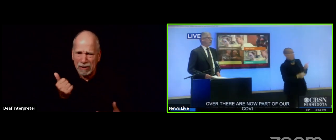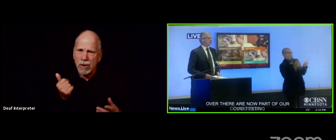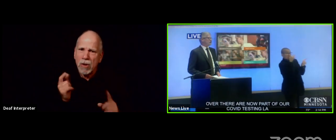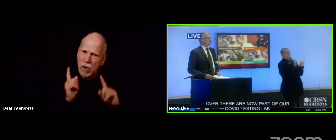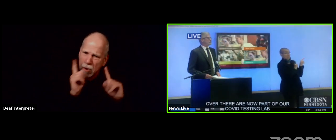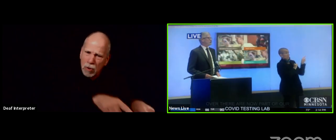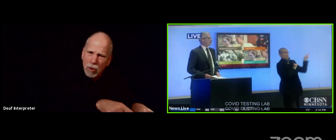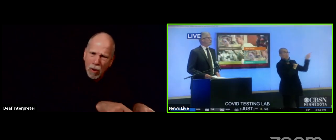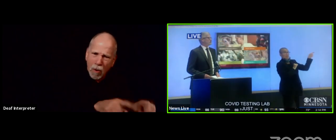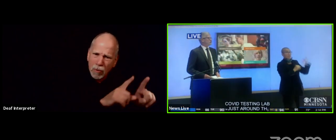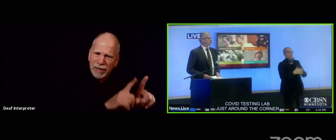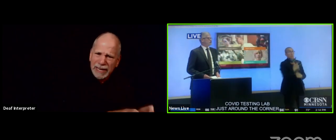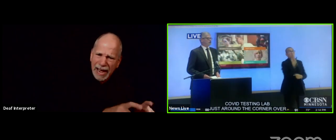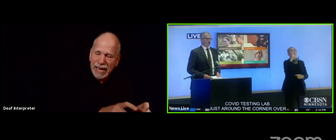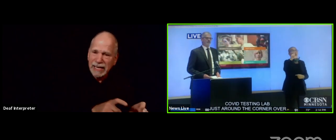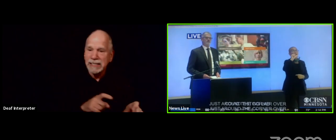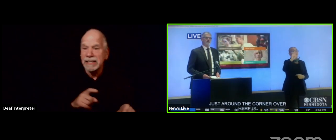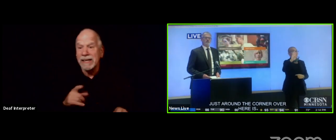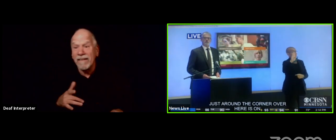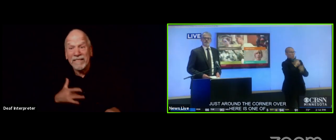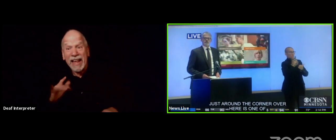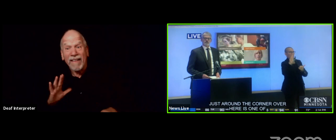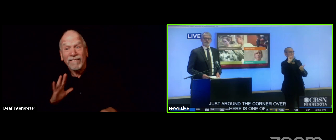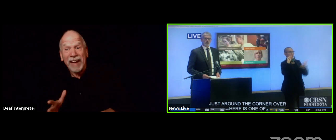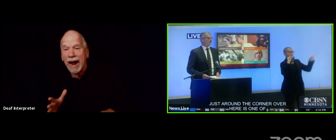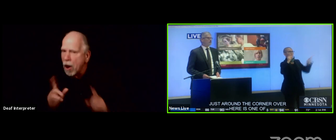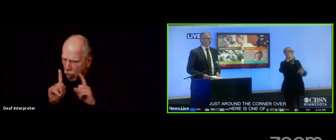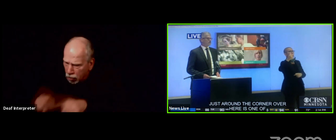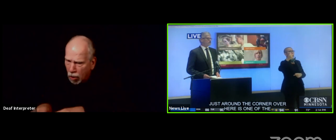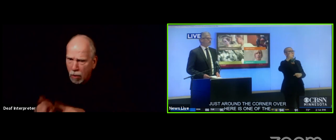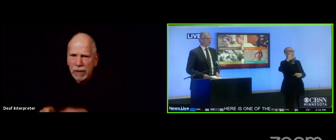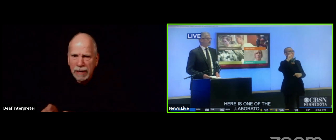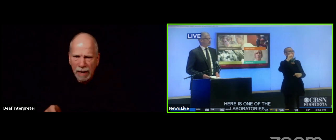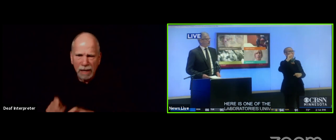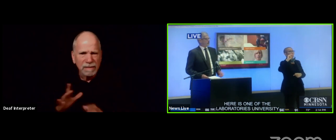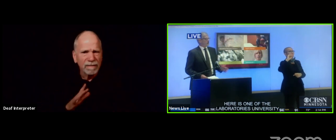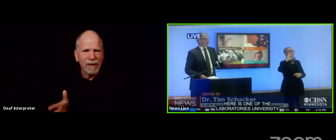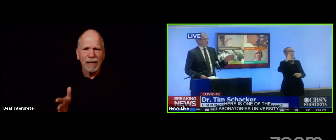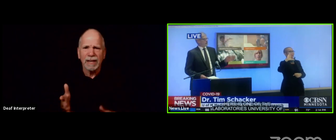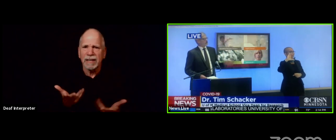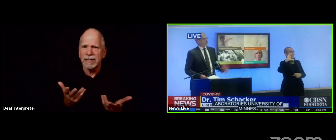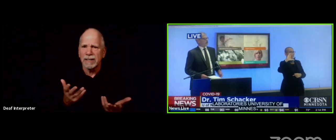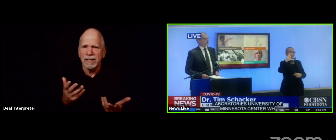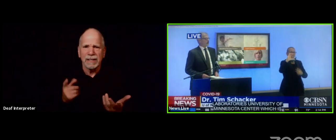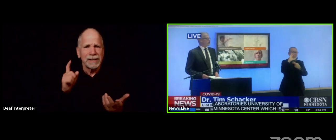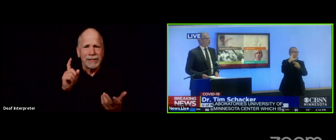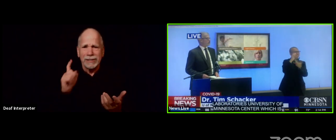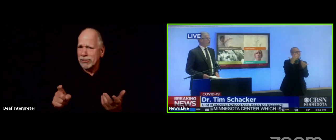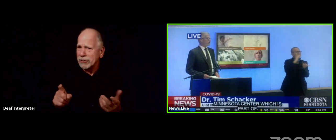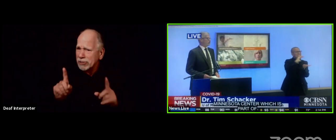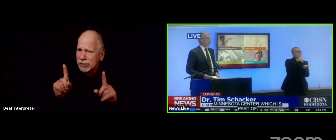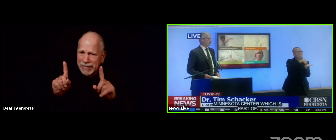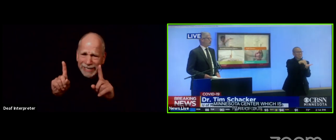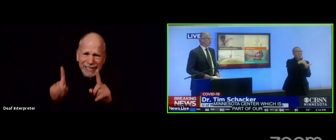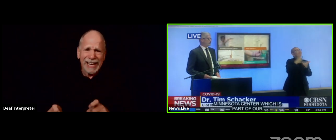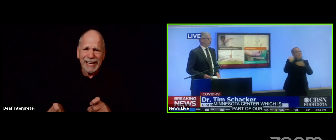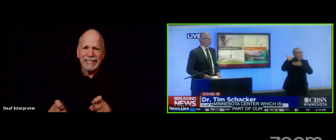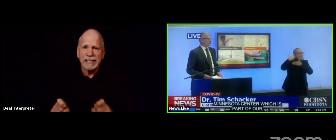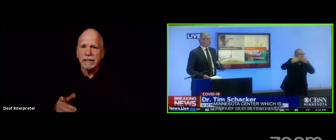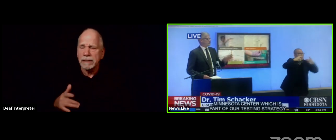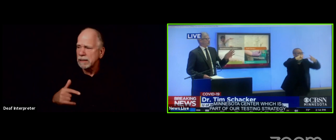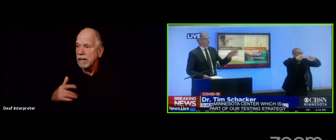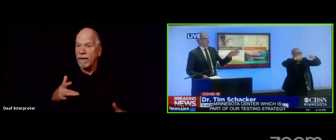the laboratories of the University of Minnesota Genomics Center, which is part of our testing strategy. Under the direction of Dr. Beckman,